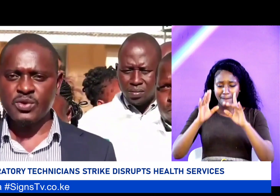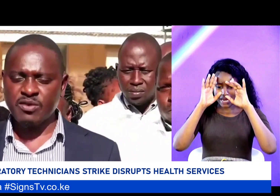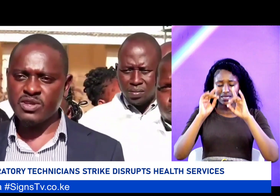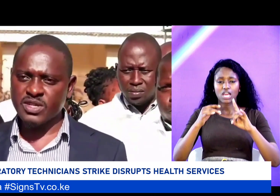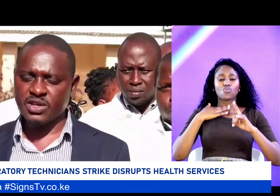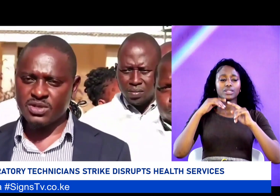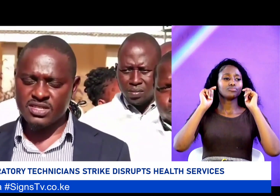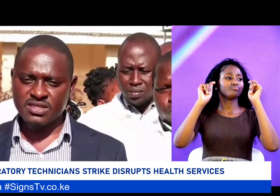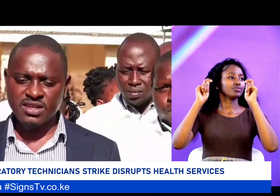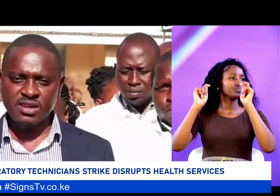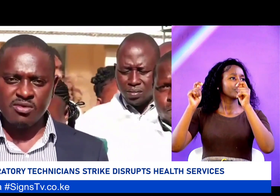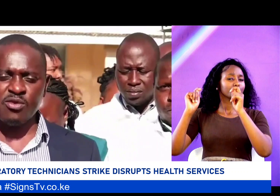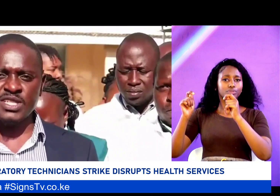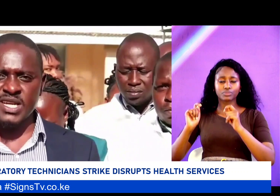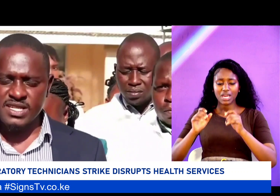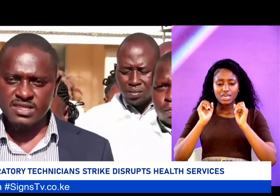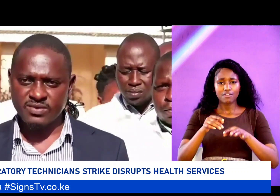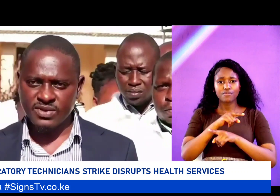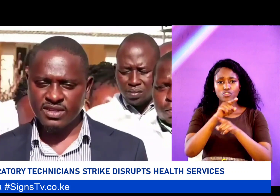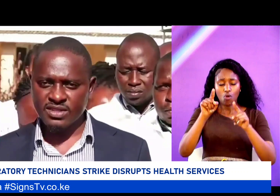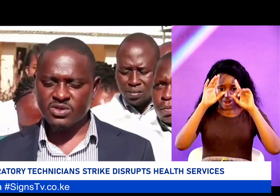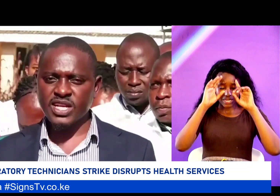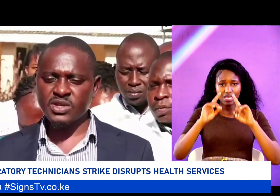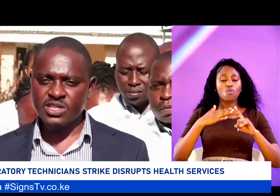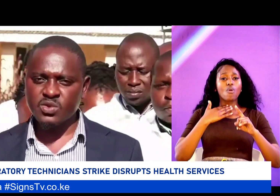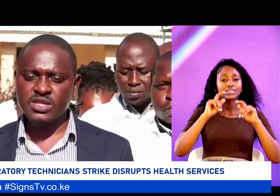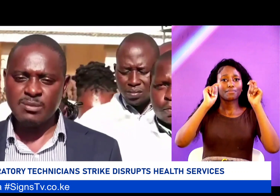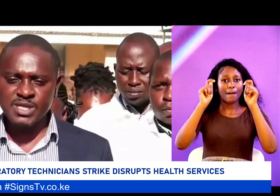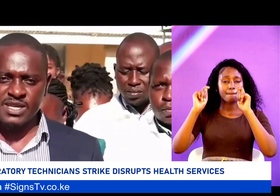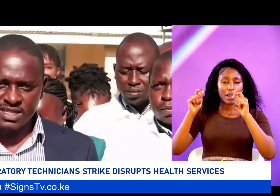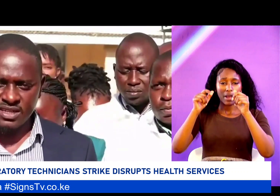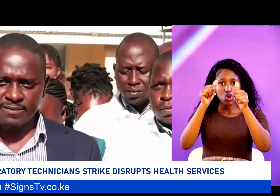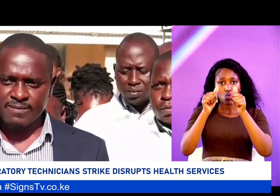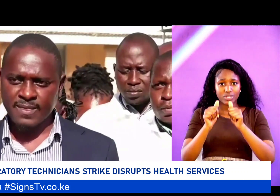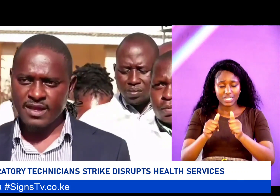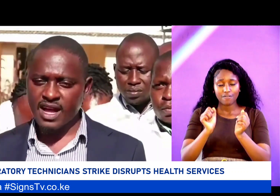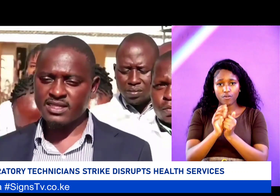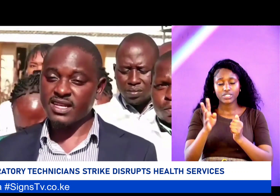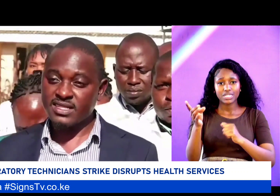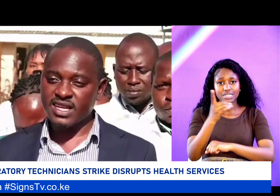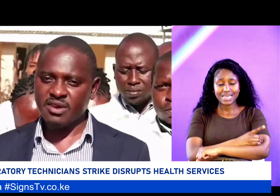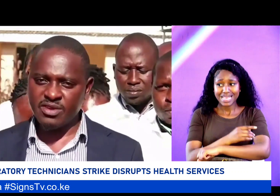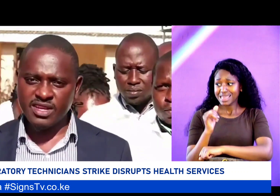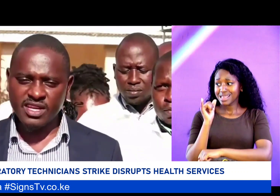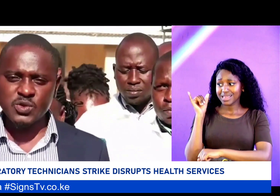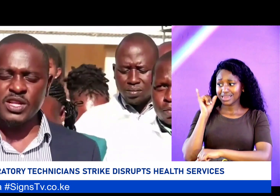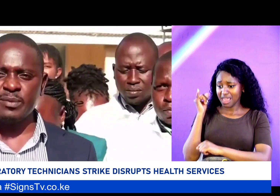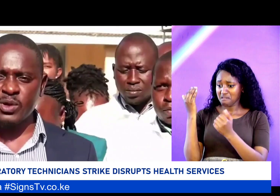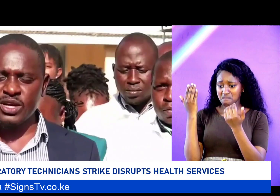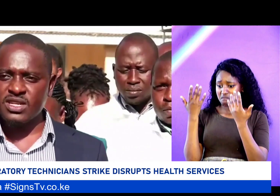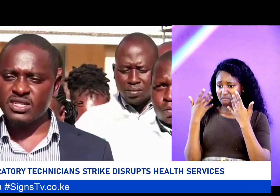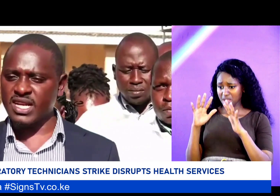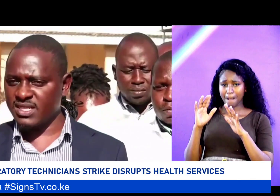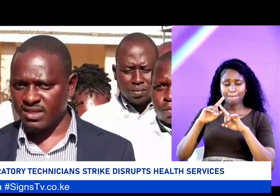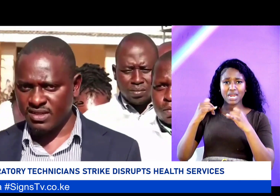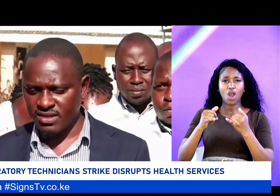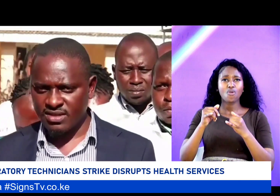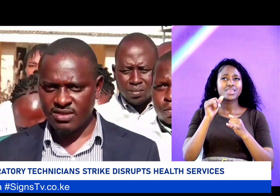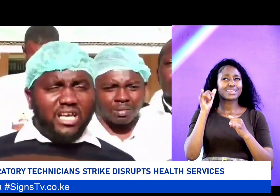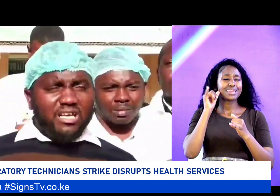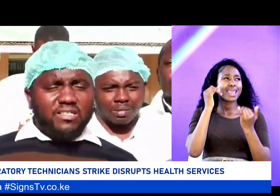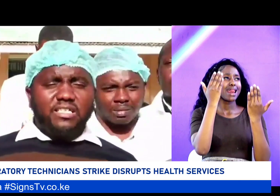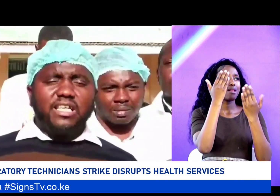strike. When you give a strike notice for 14 days, the strike notice was lapsing yesterday. Until yesterday evening is when the employer